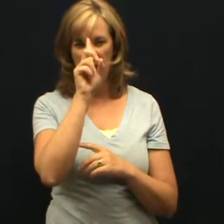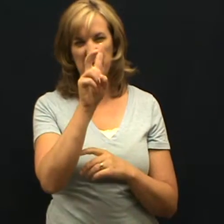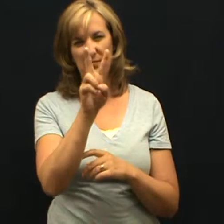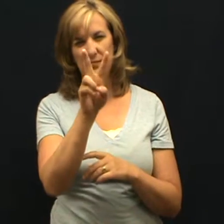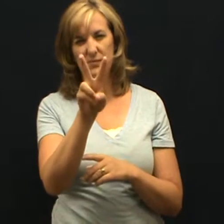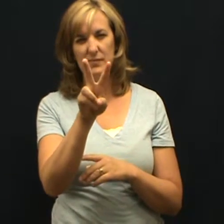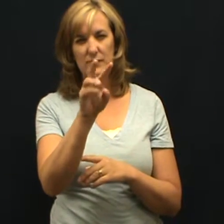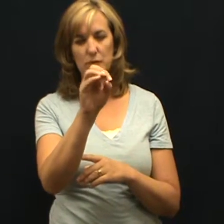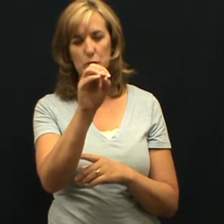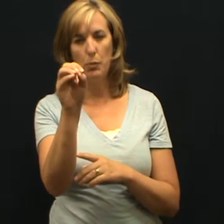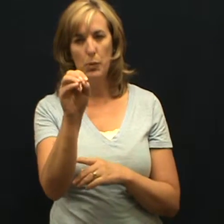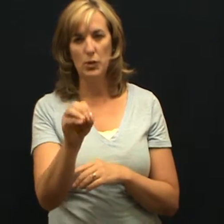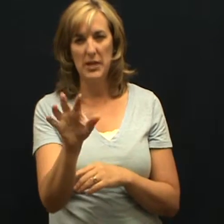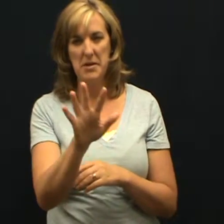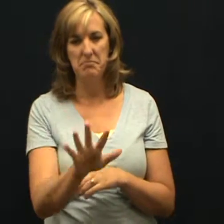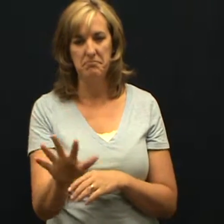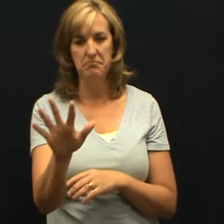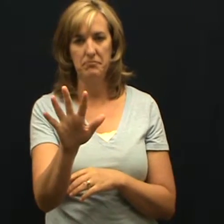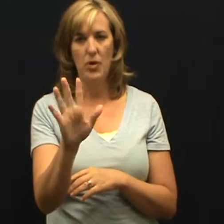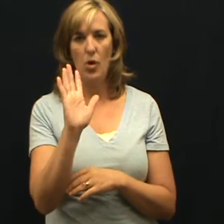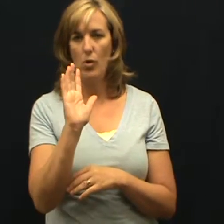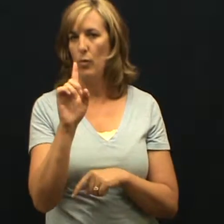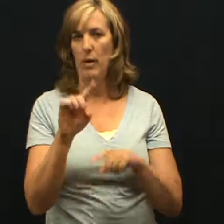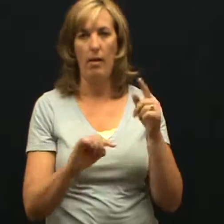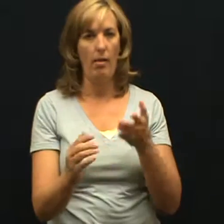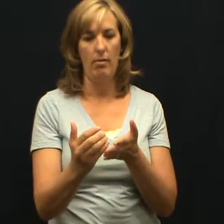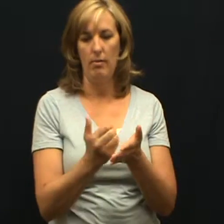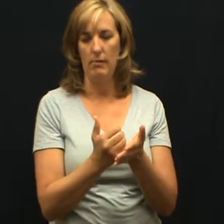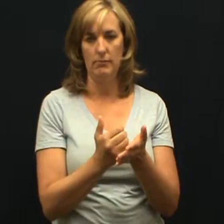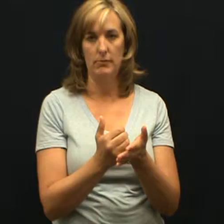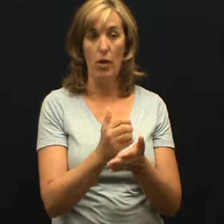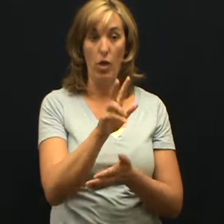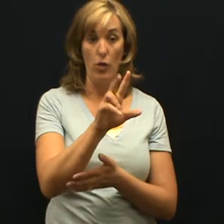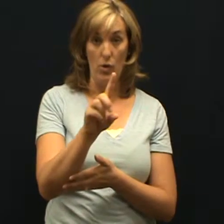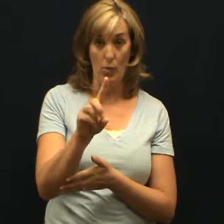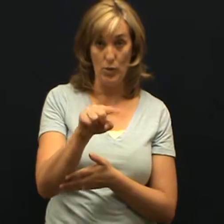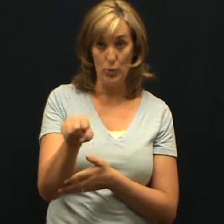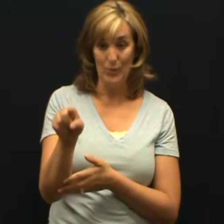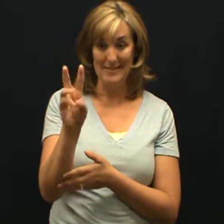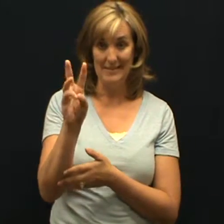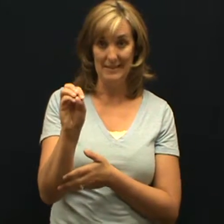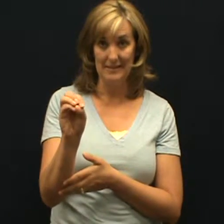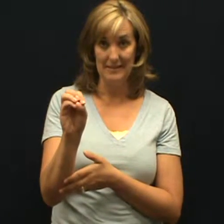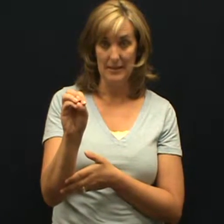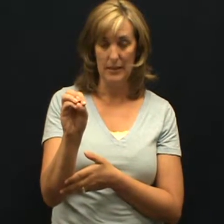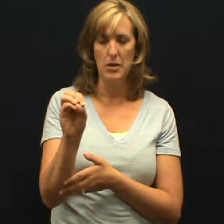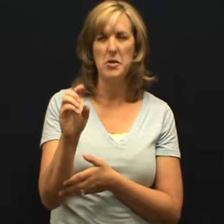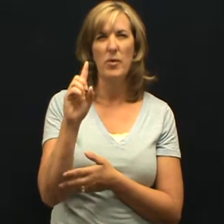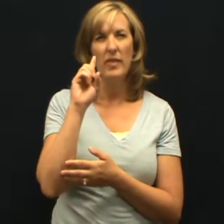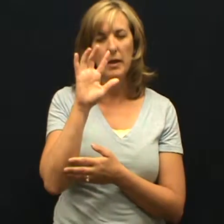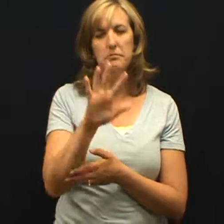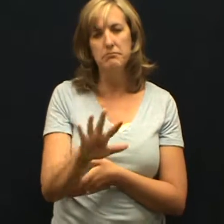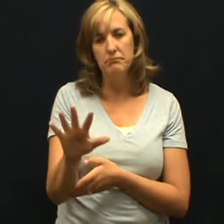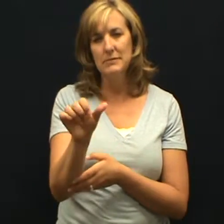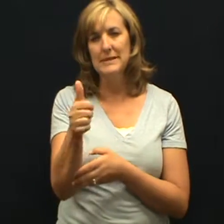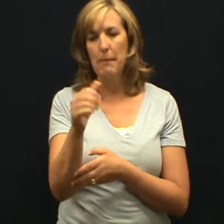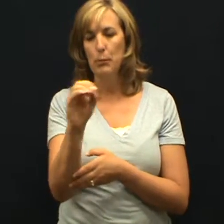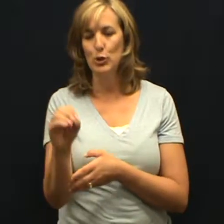those will be uncollectible. Of our 31 to 60-day-old receivables, we think 10% of those are going to be